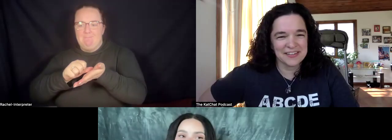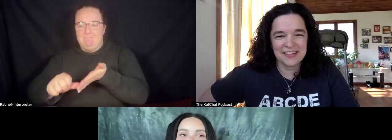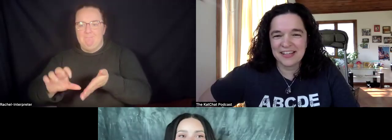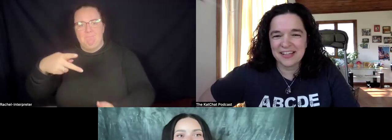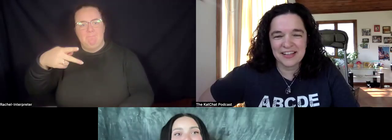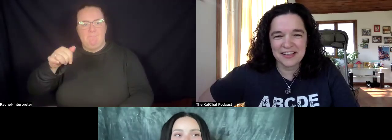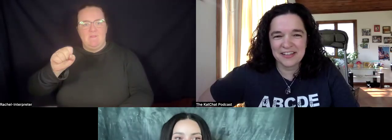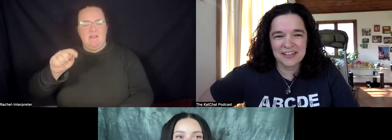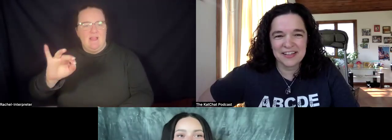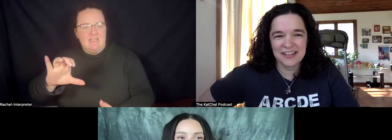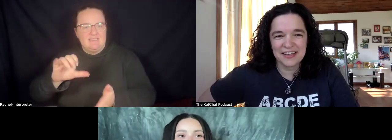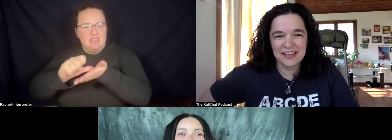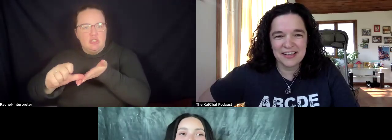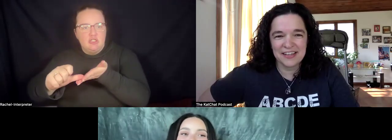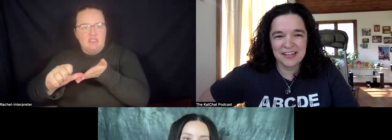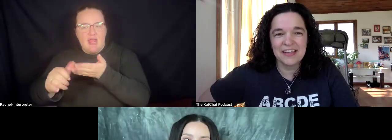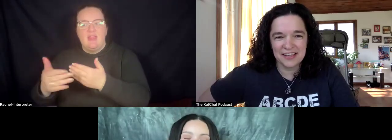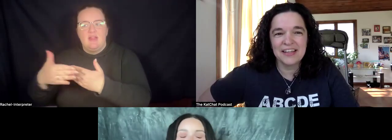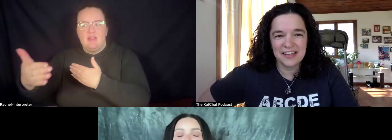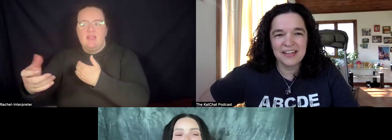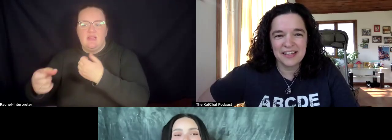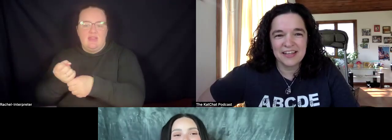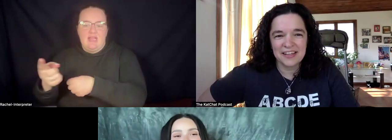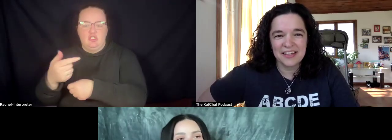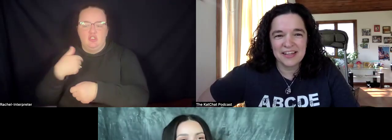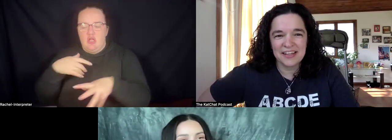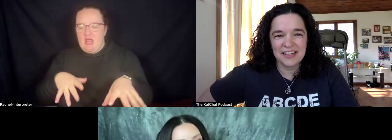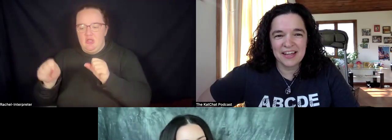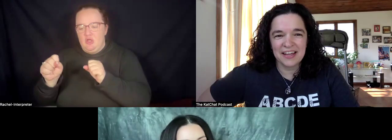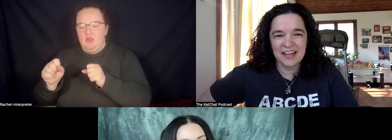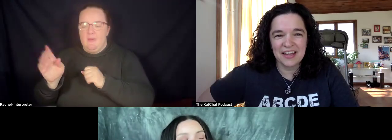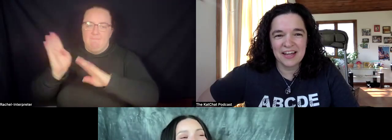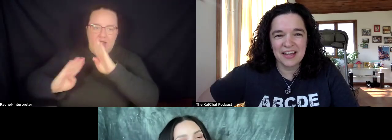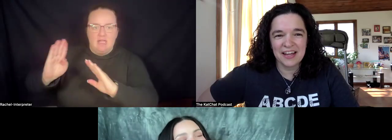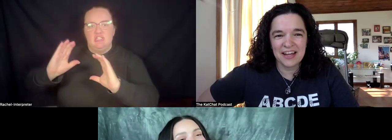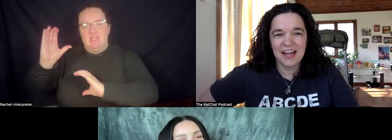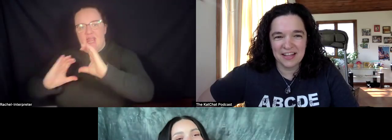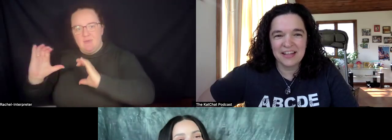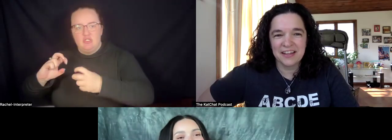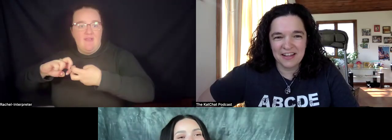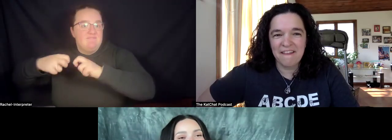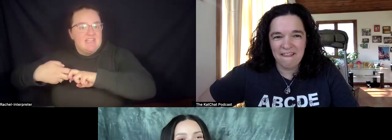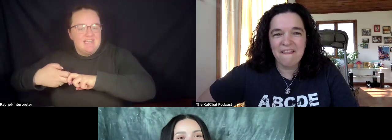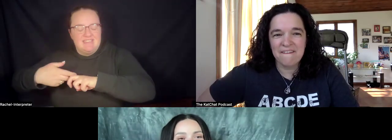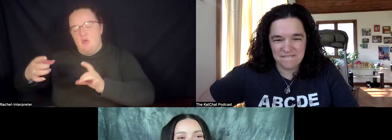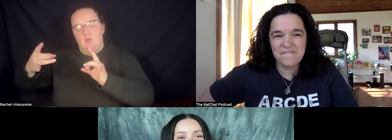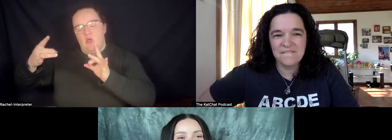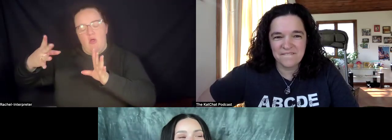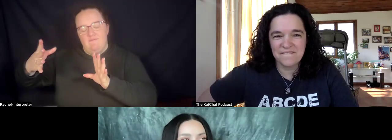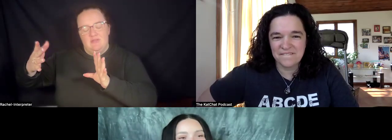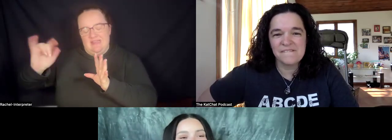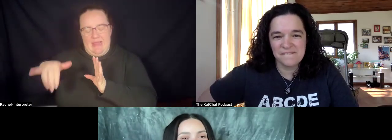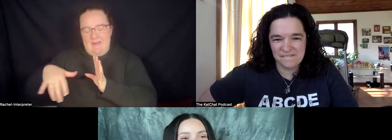Then the following year, I took biology, chemistry, physics, was dreadful in all of them. So that was a very, very